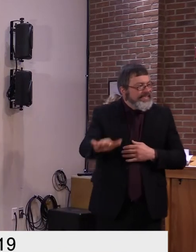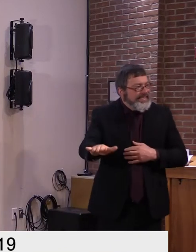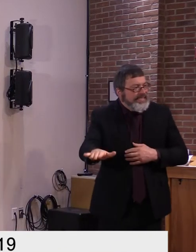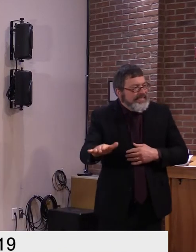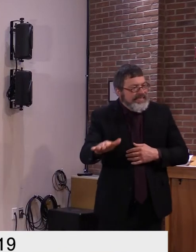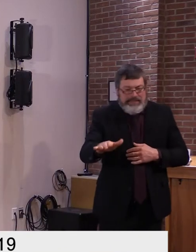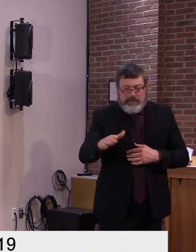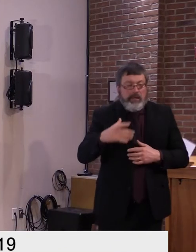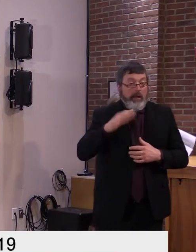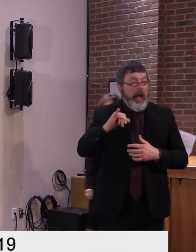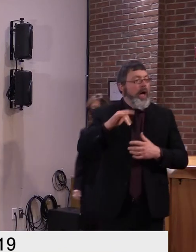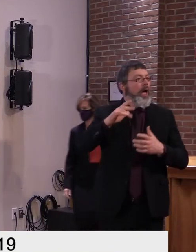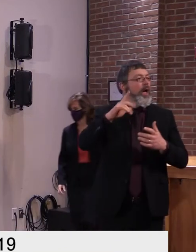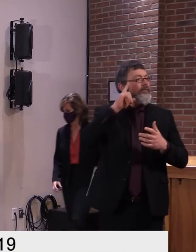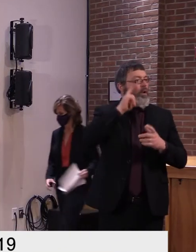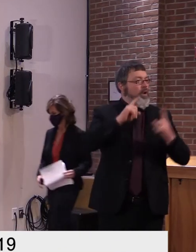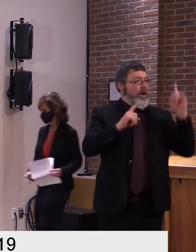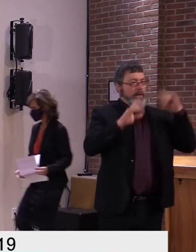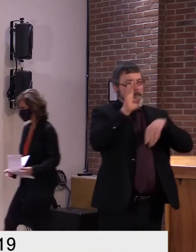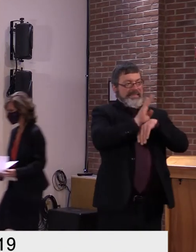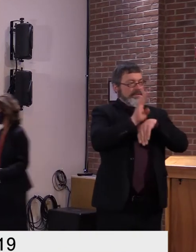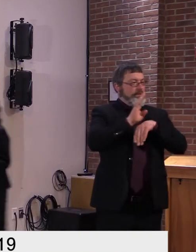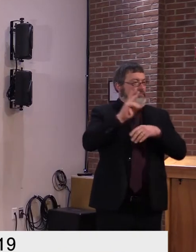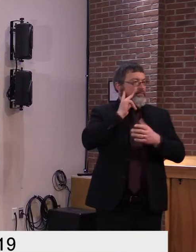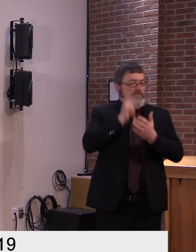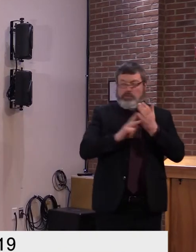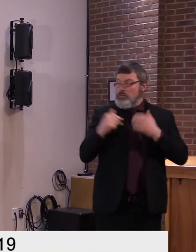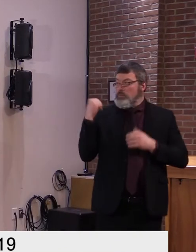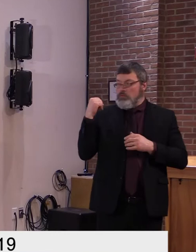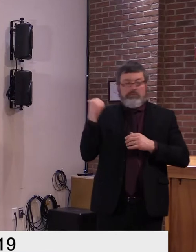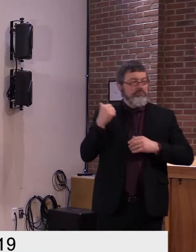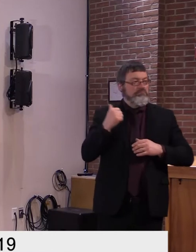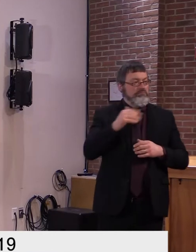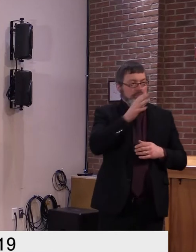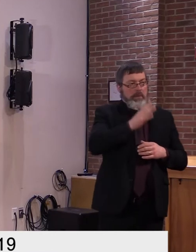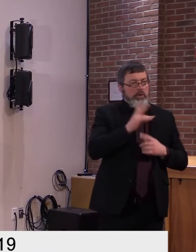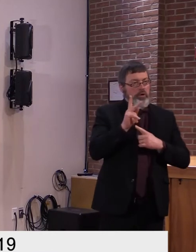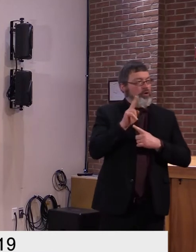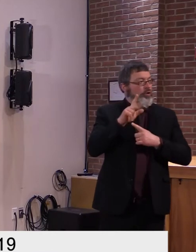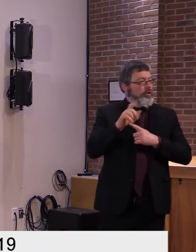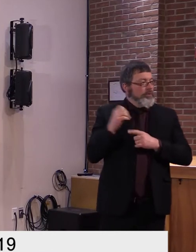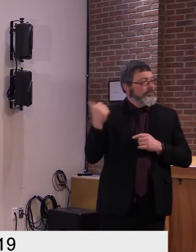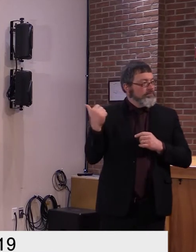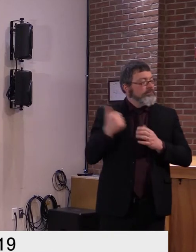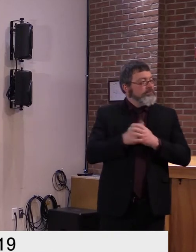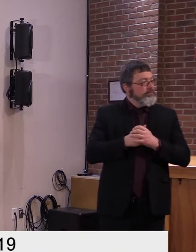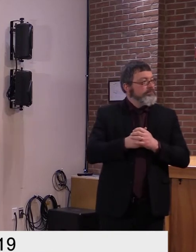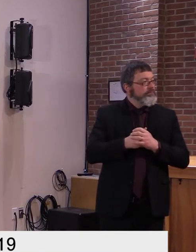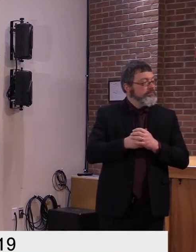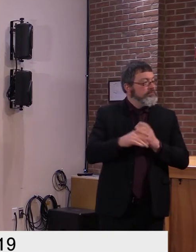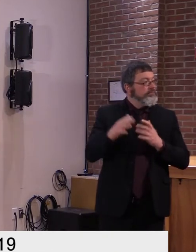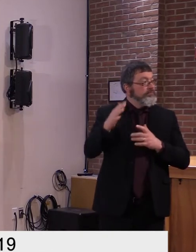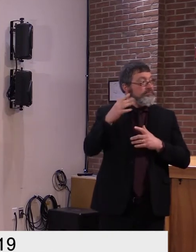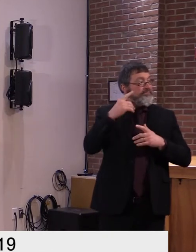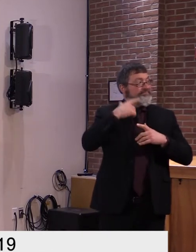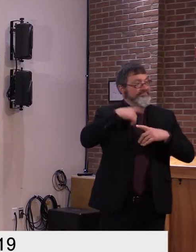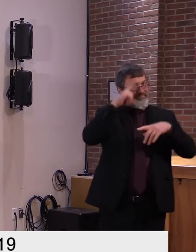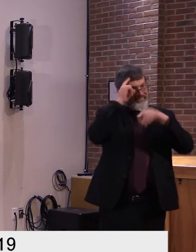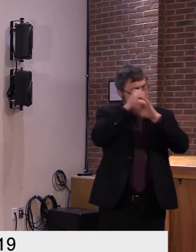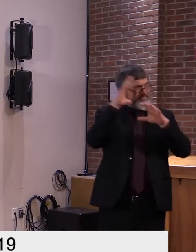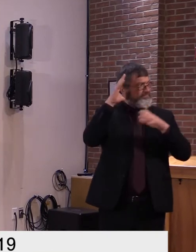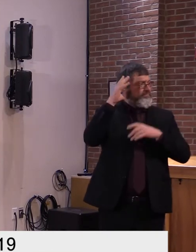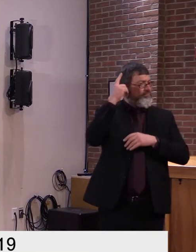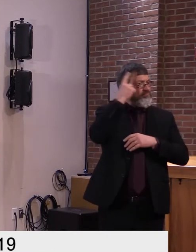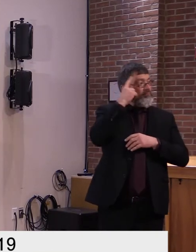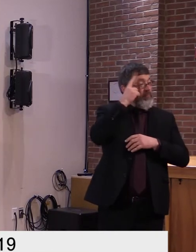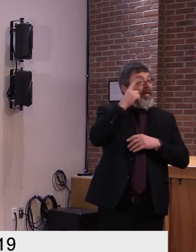Curley, I was wondering if there is more stimulus, is it going to be targeted towards hospitality? That's been sort of where the grant